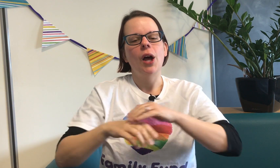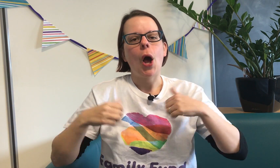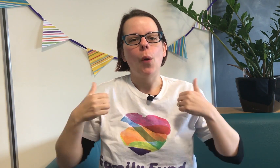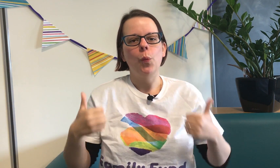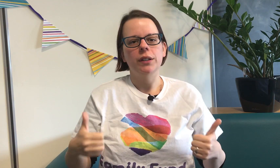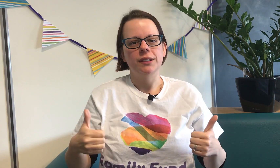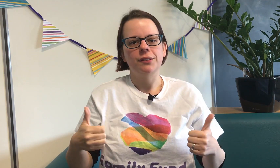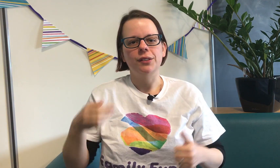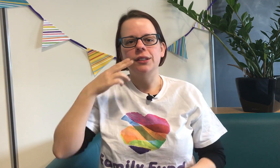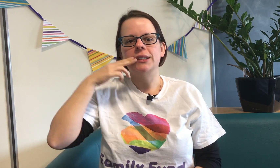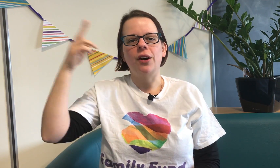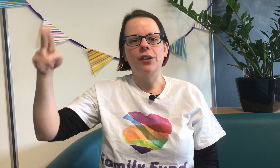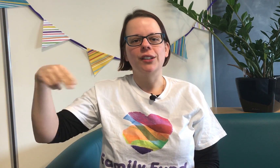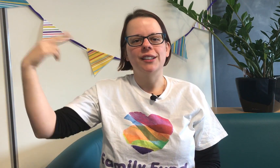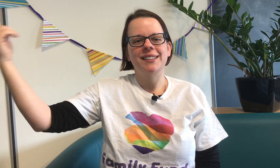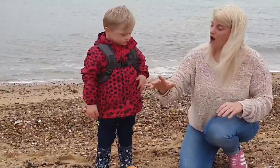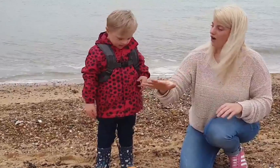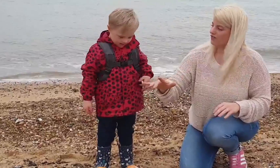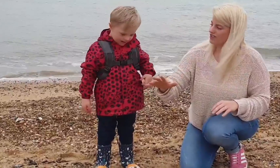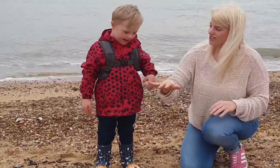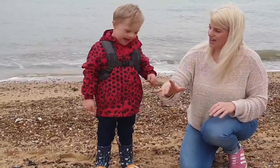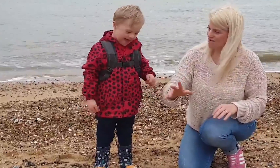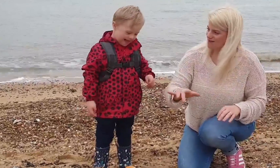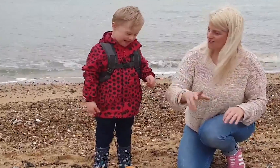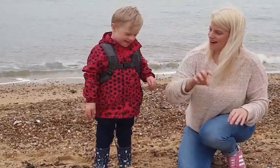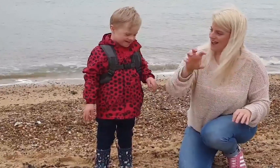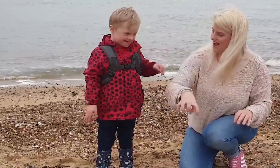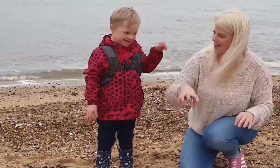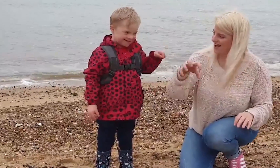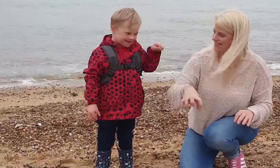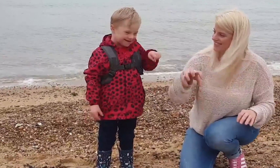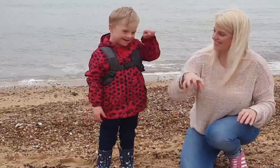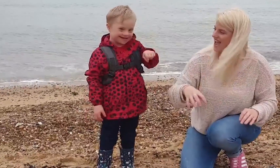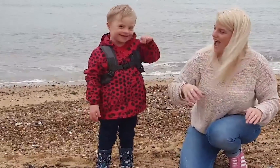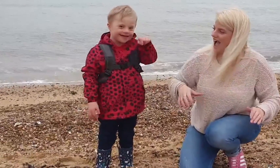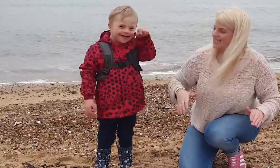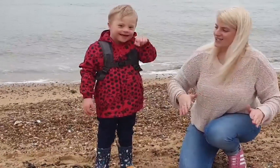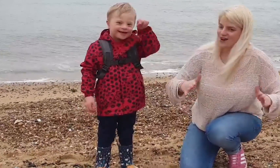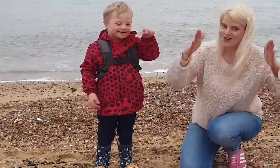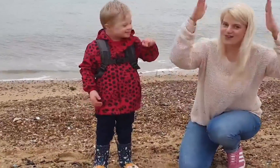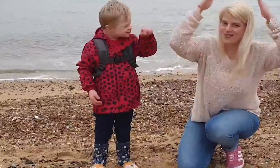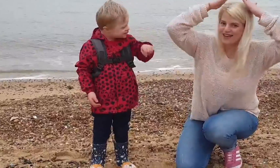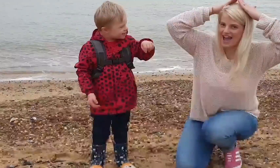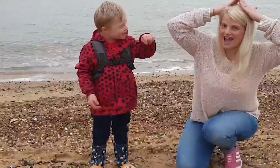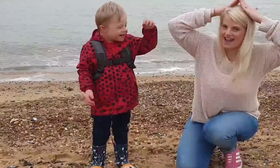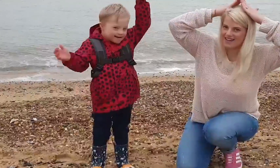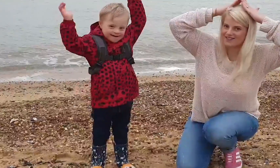a wonderful song. Of shimmering ice and coral